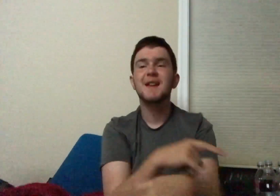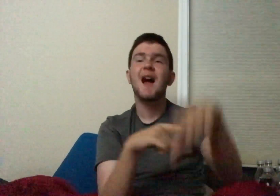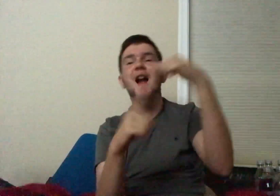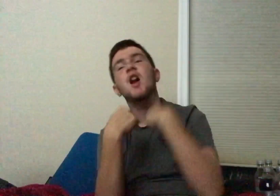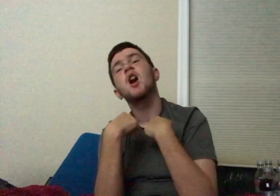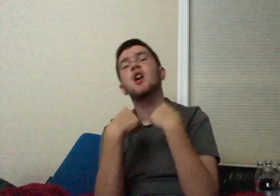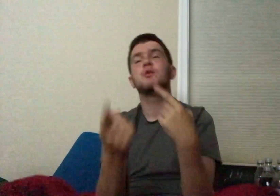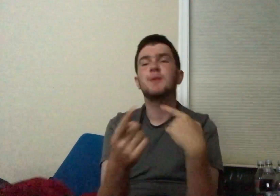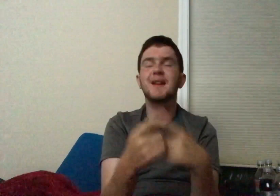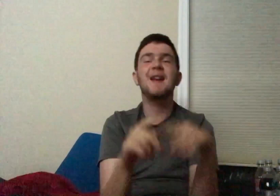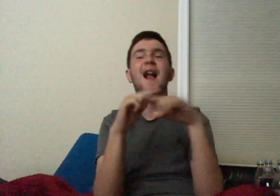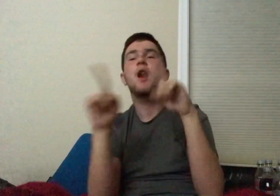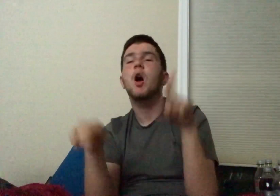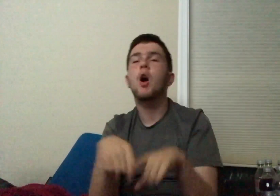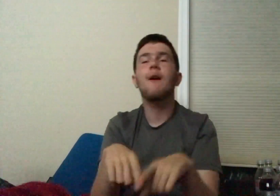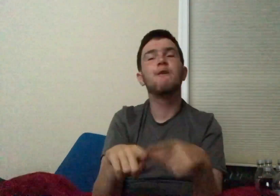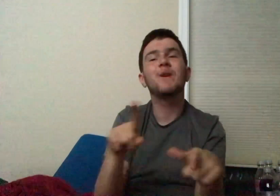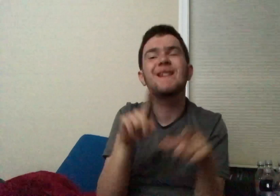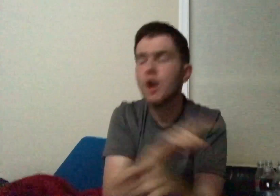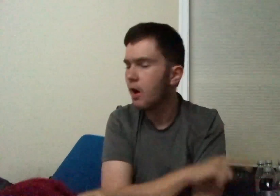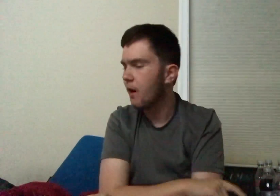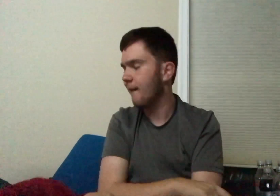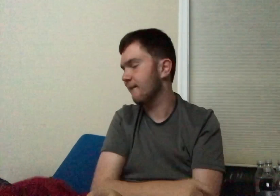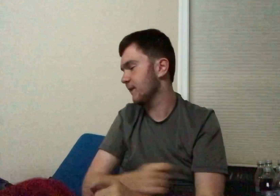got us, we got love, we